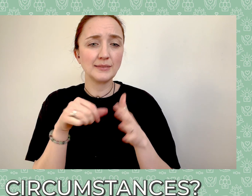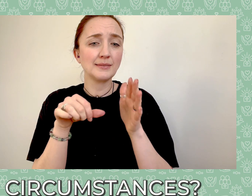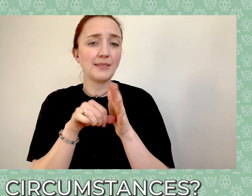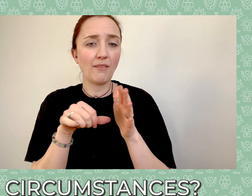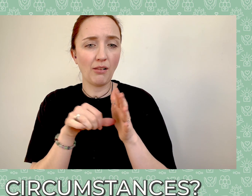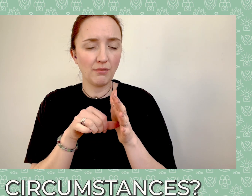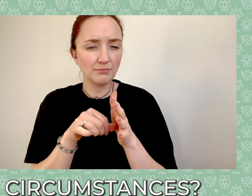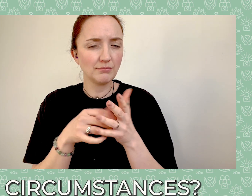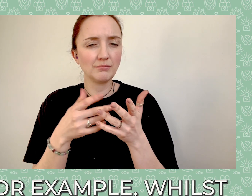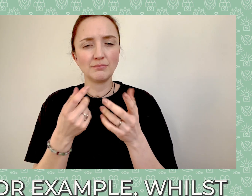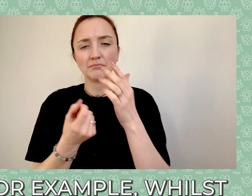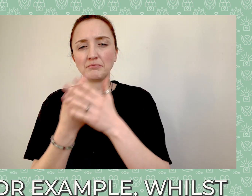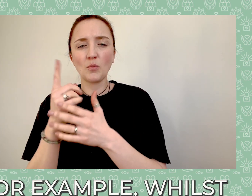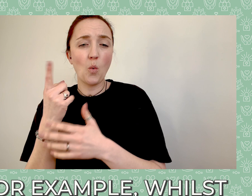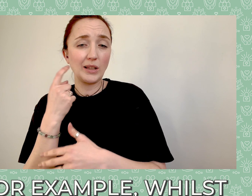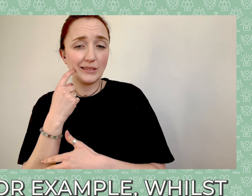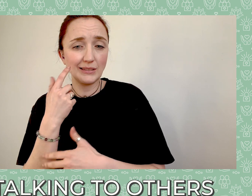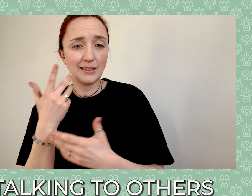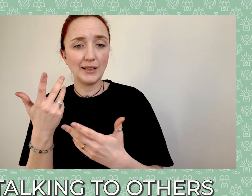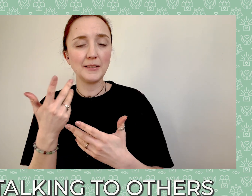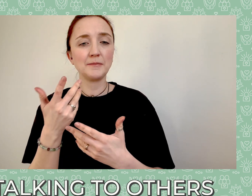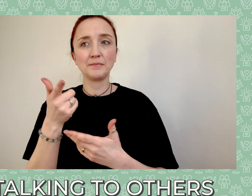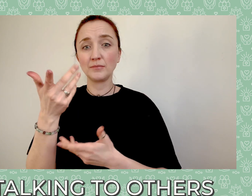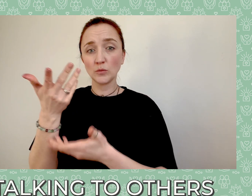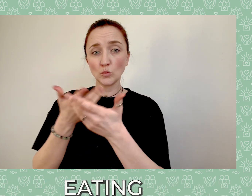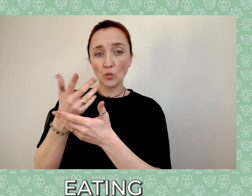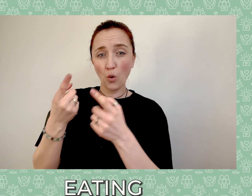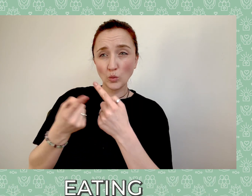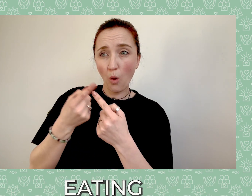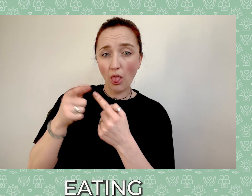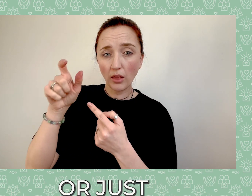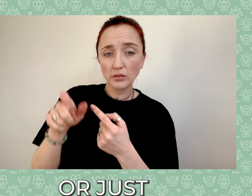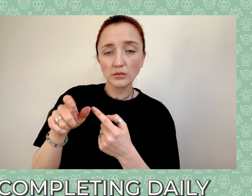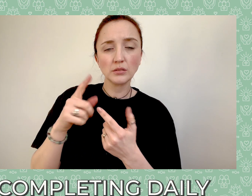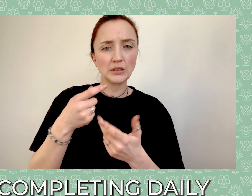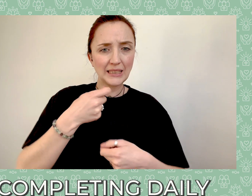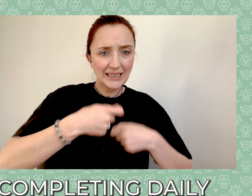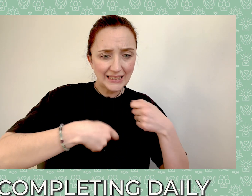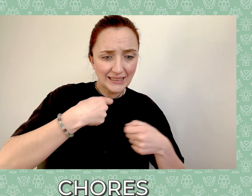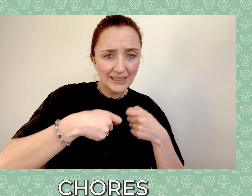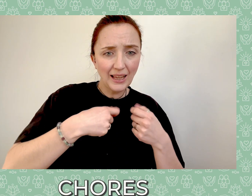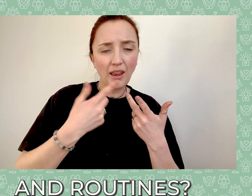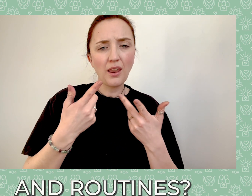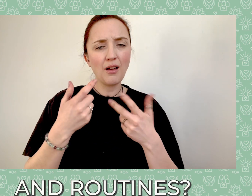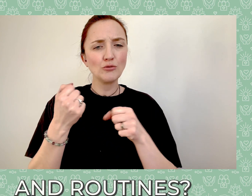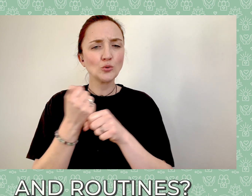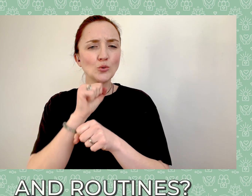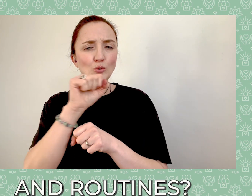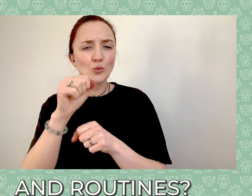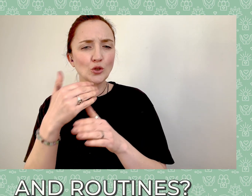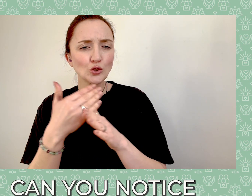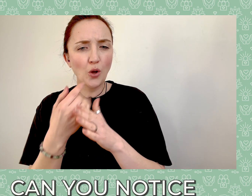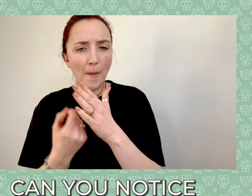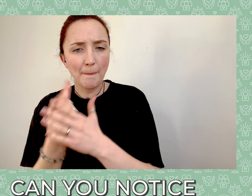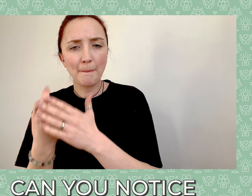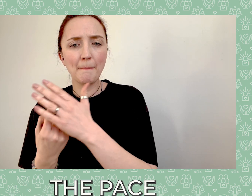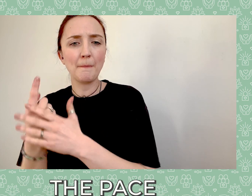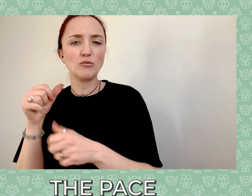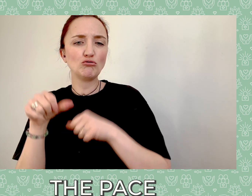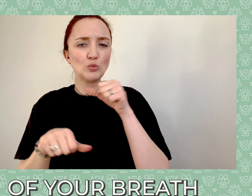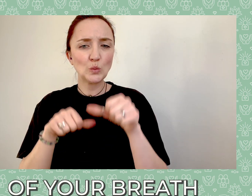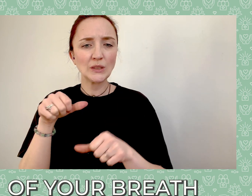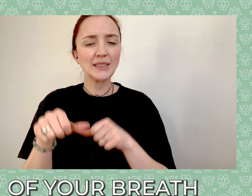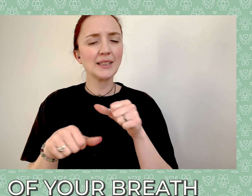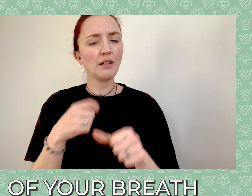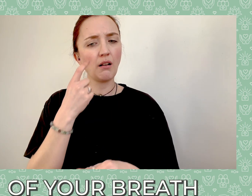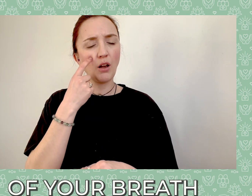different circumstances? For example, whilst talking to others, eating, or just completing daily chores and routines? Can you notice the